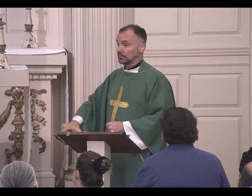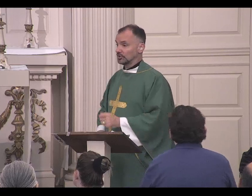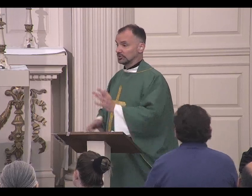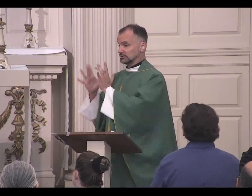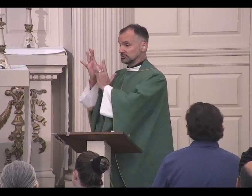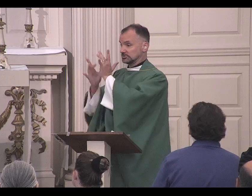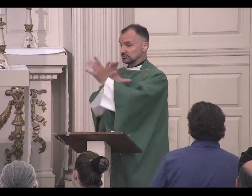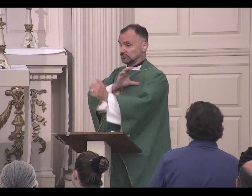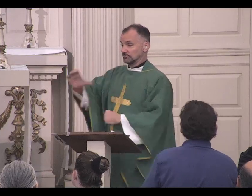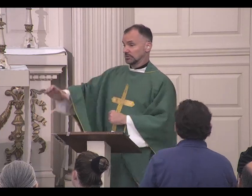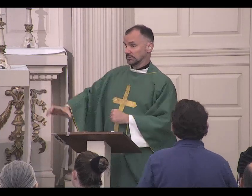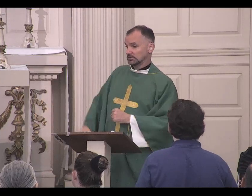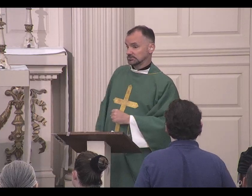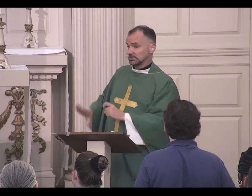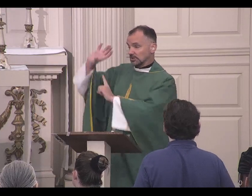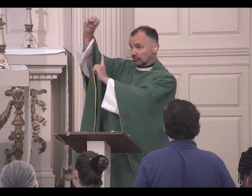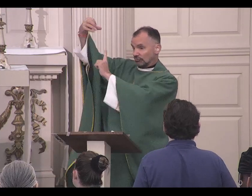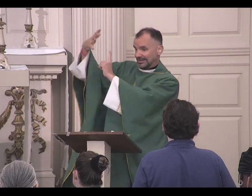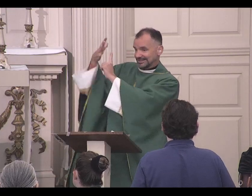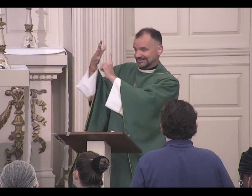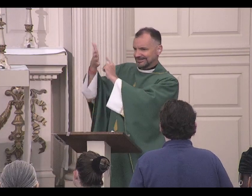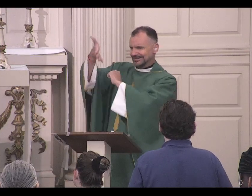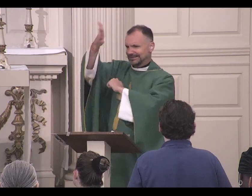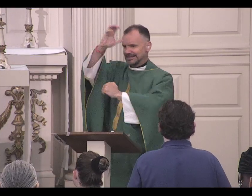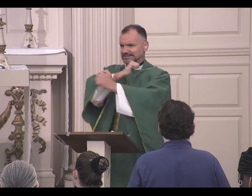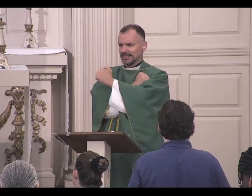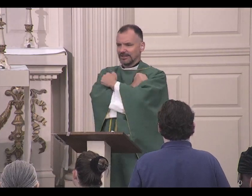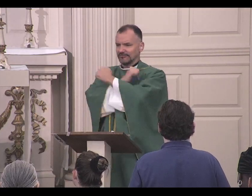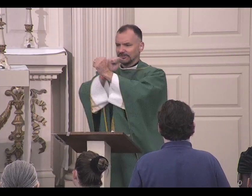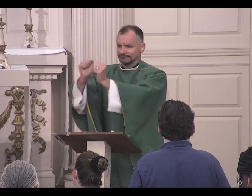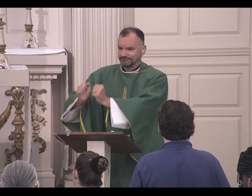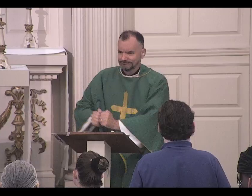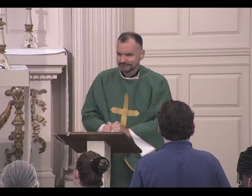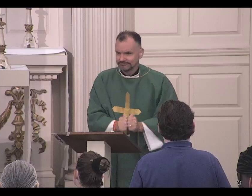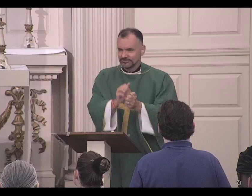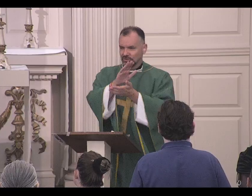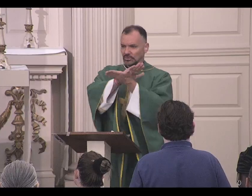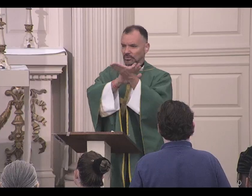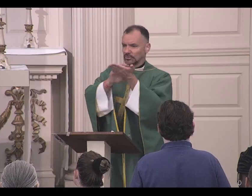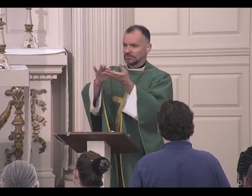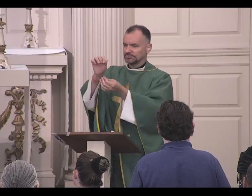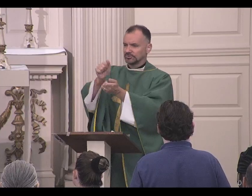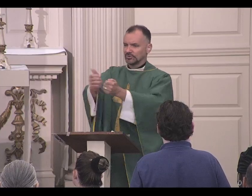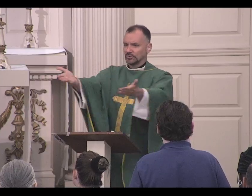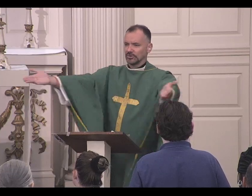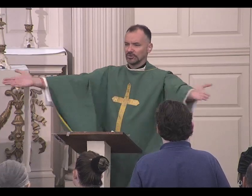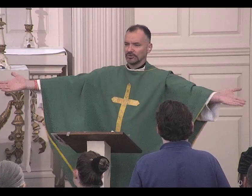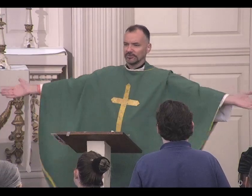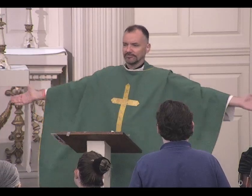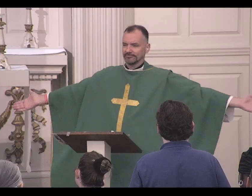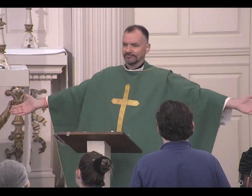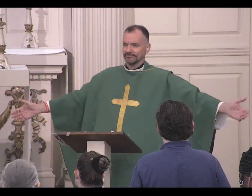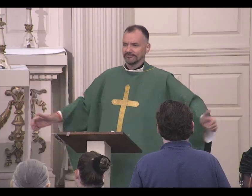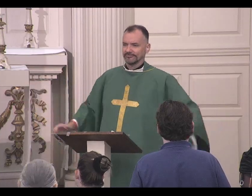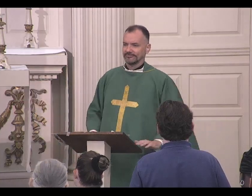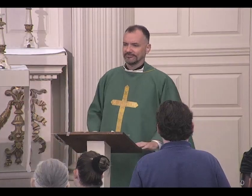The grace of our Lord Jesus Christ, and the love of God, and the communion of the Holy Spirit be with you all.